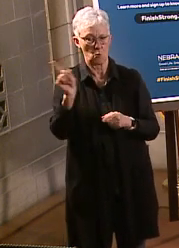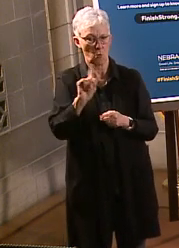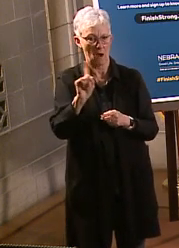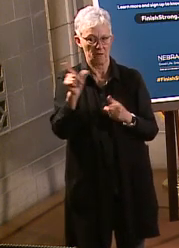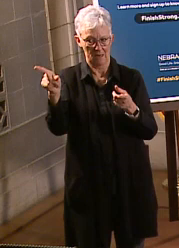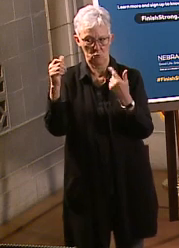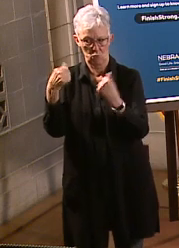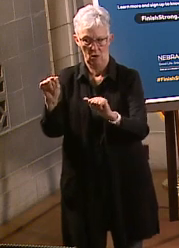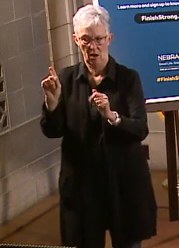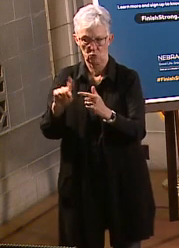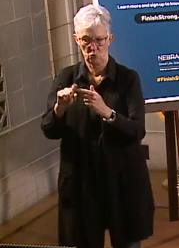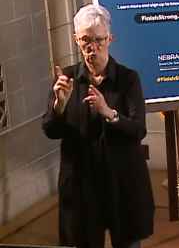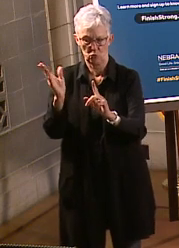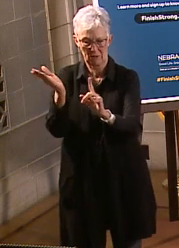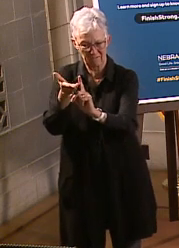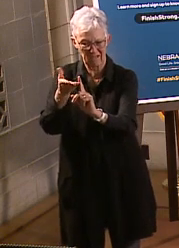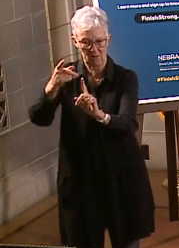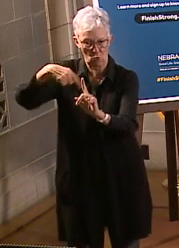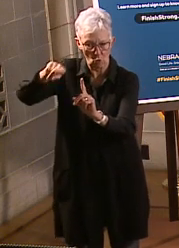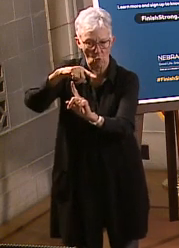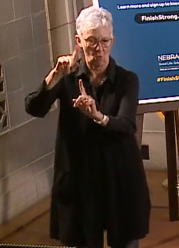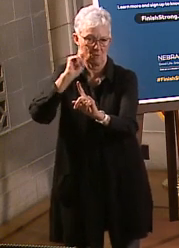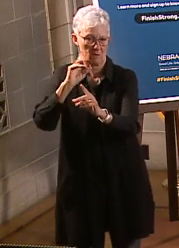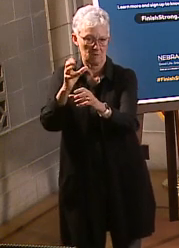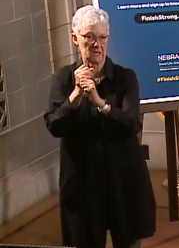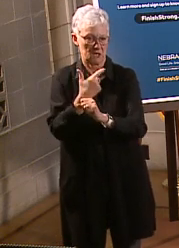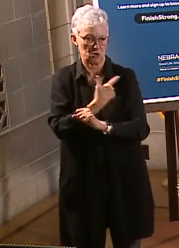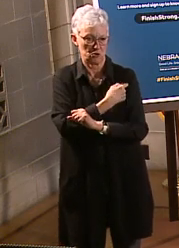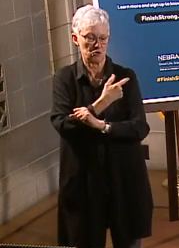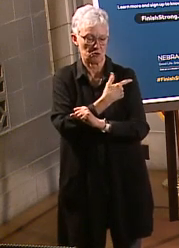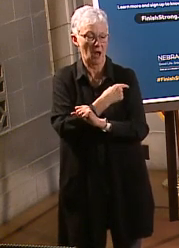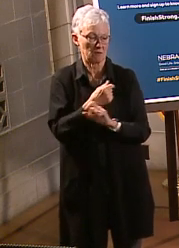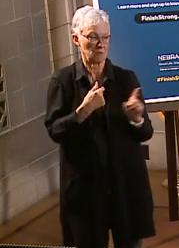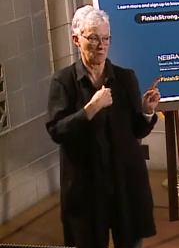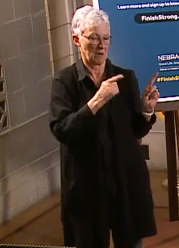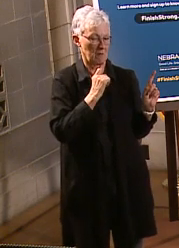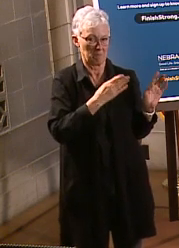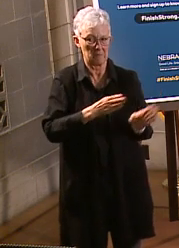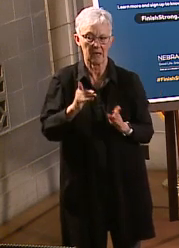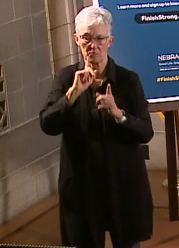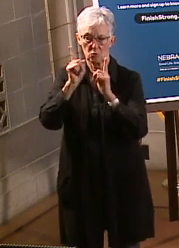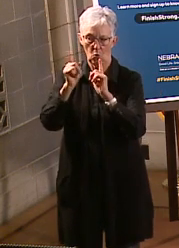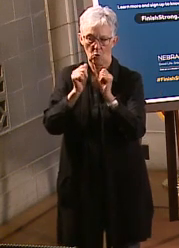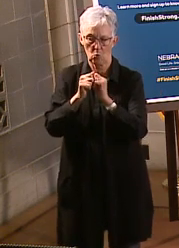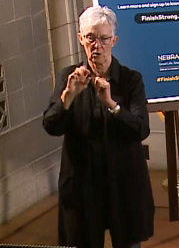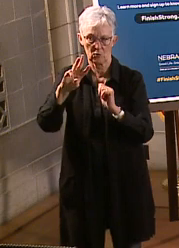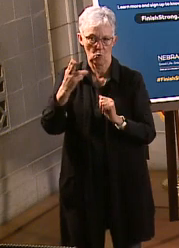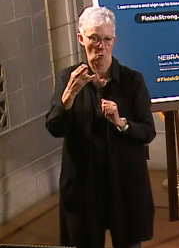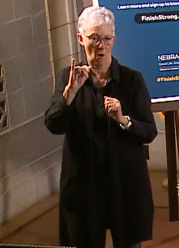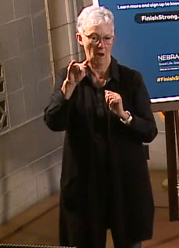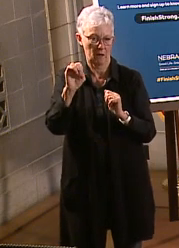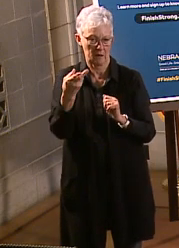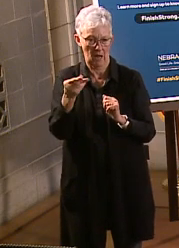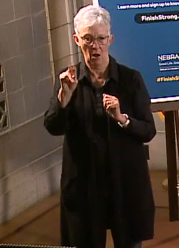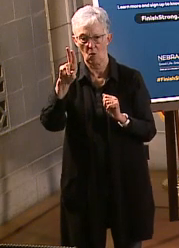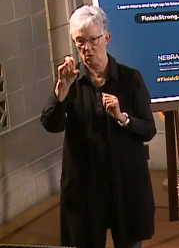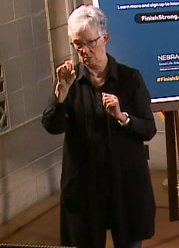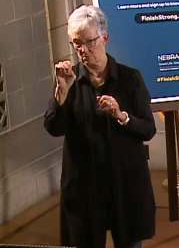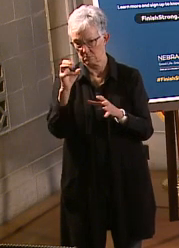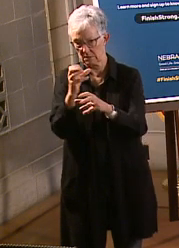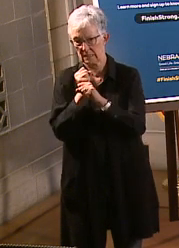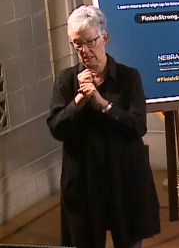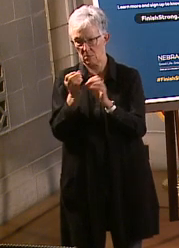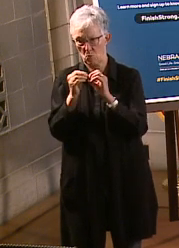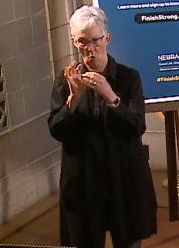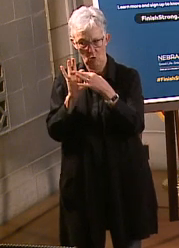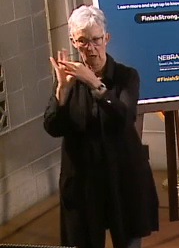that's what you know, I'll be having a conversation with the White House about, is see if we can get a little bit more closer cooperation for that. All right,